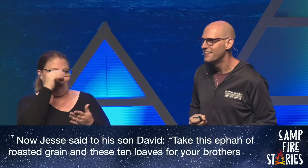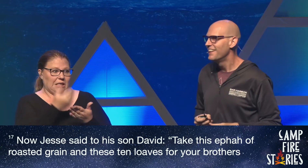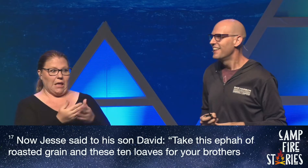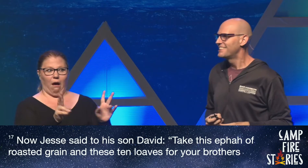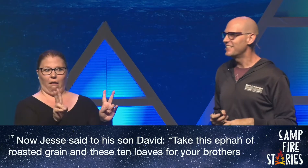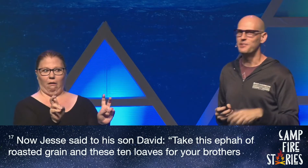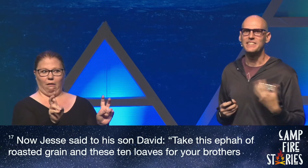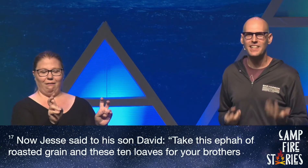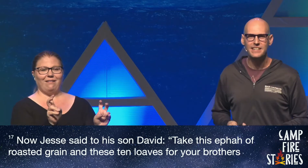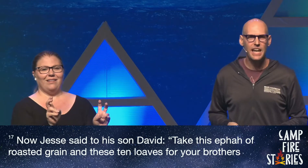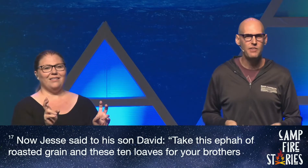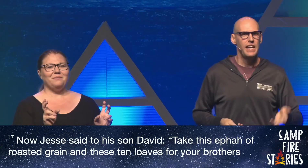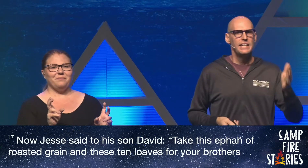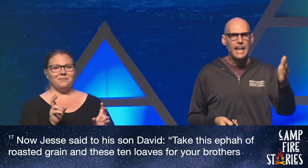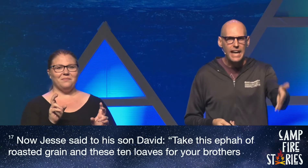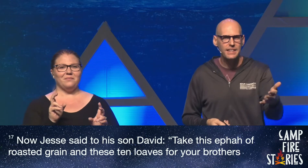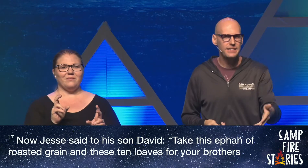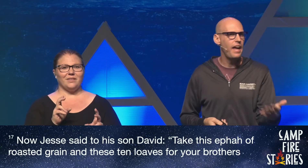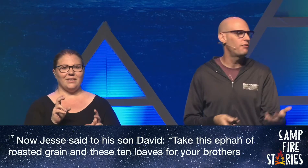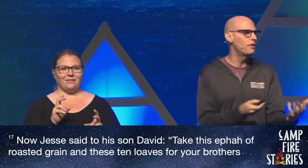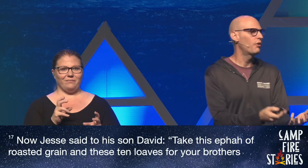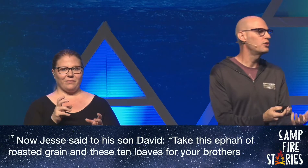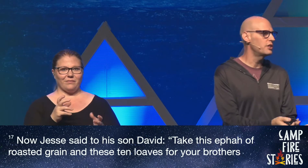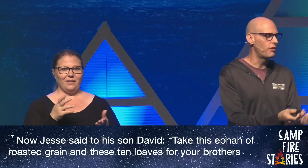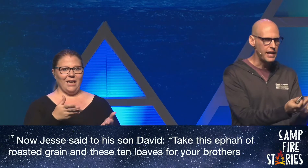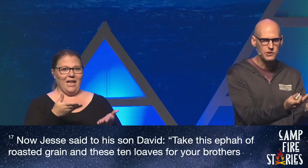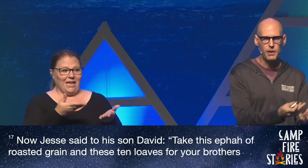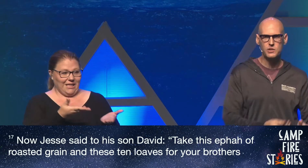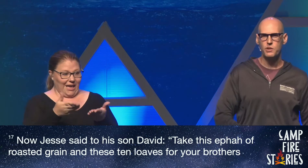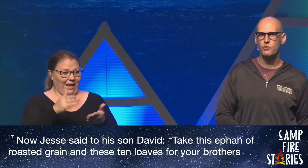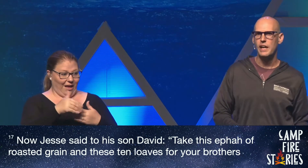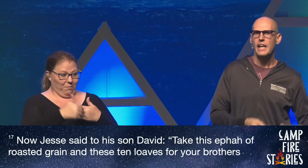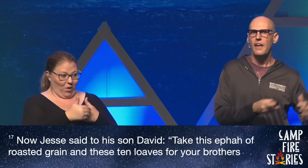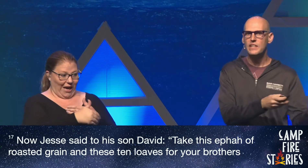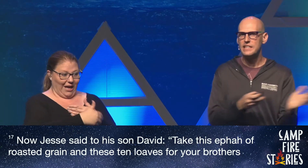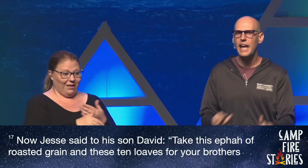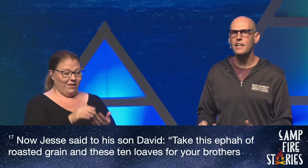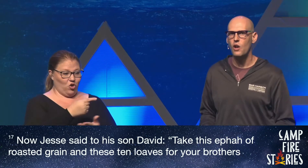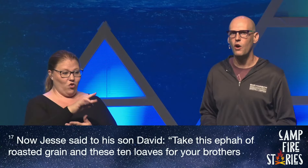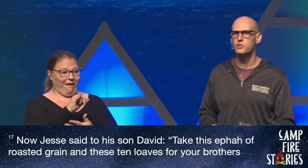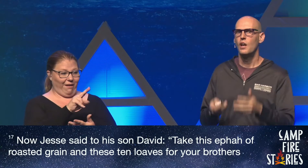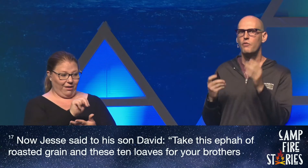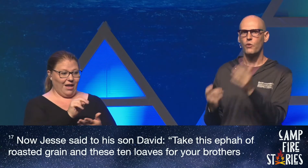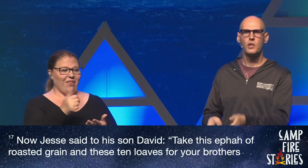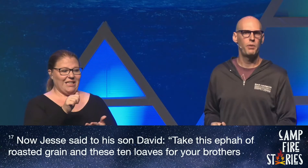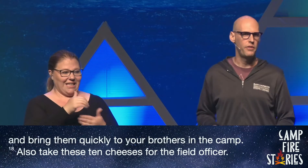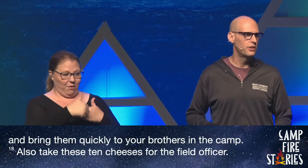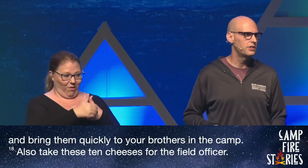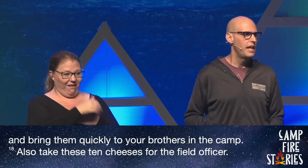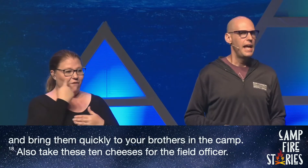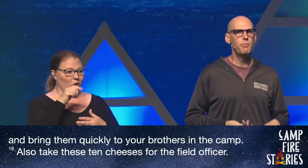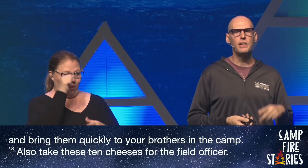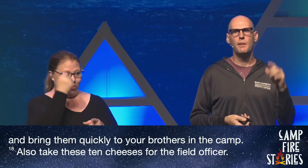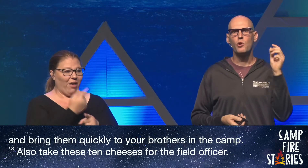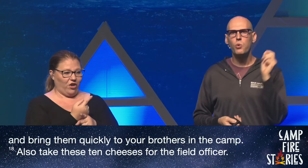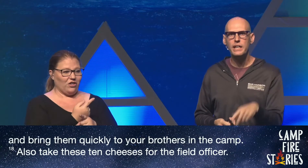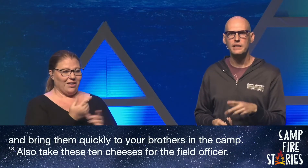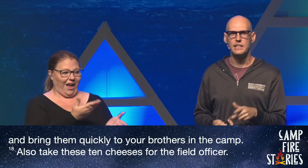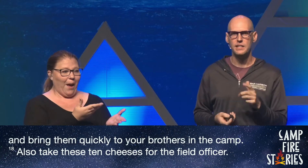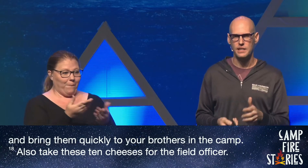right? Says to his son David, take this ephah of roasted grain, it was a measurement of grain, and these 10 loaves for your brothers, and bring